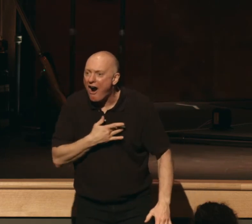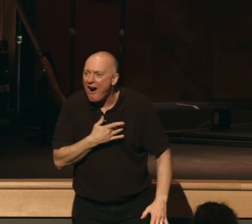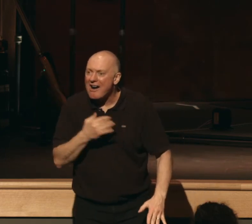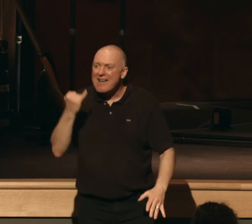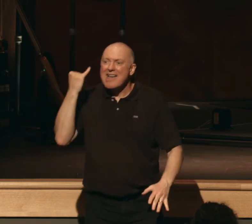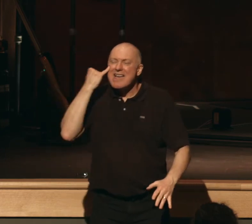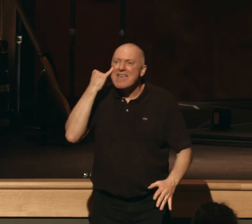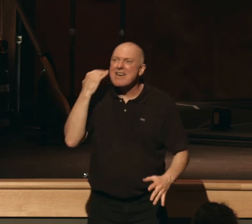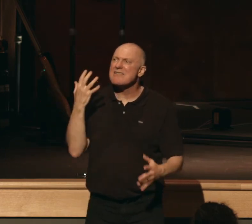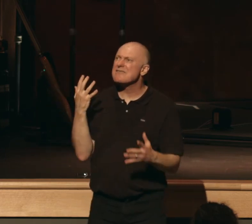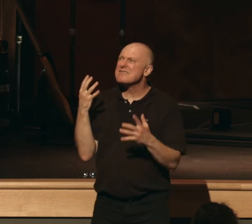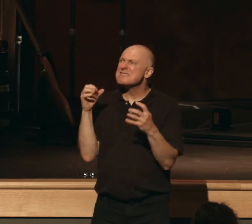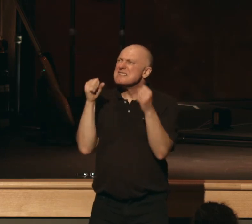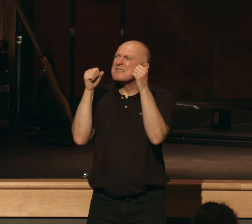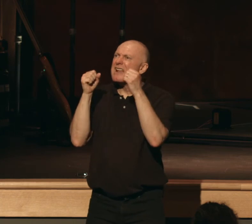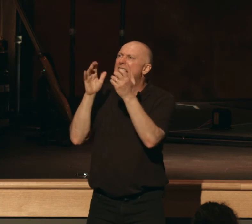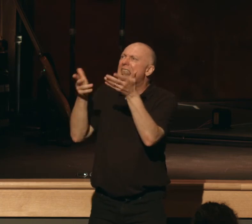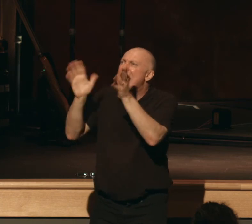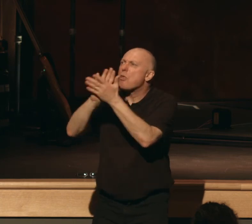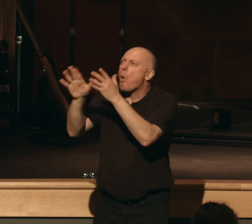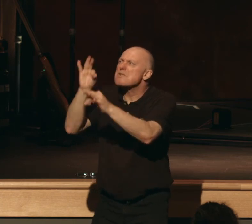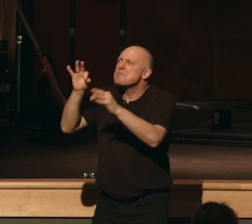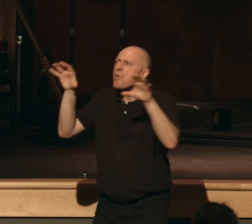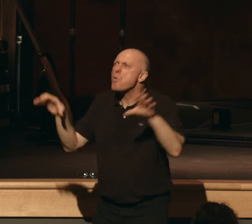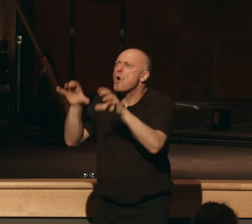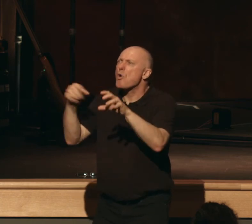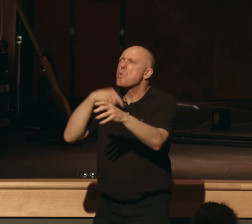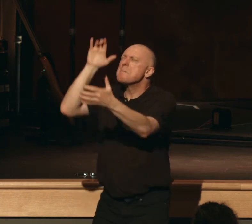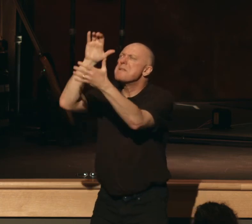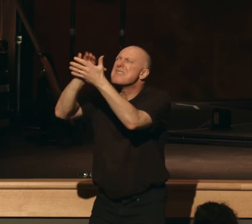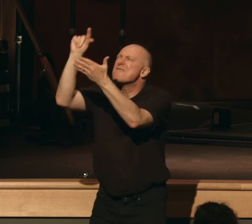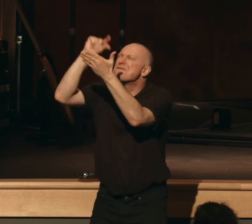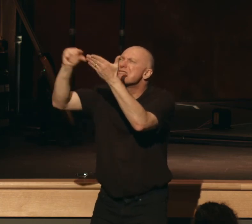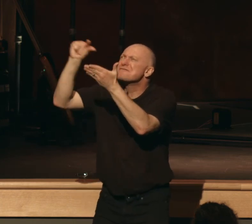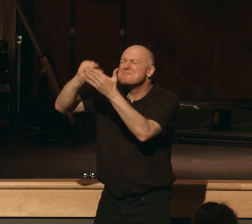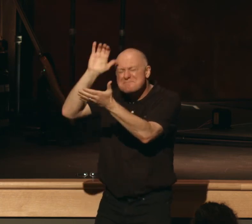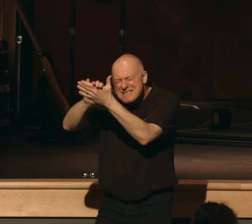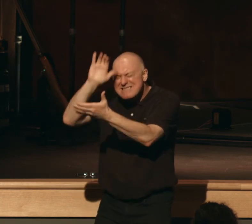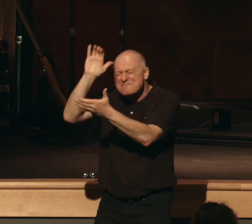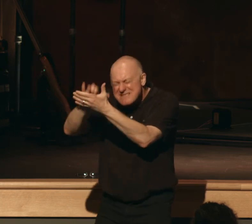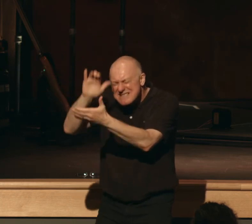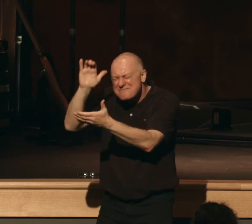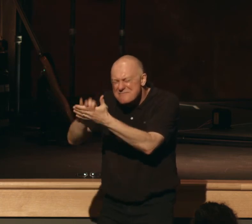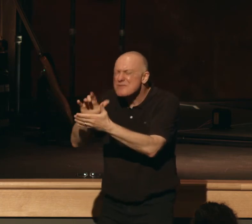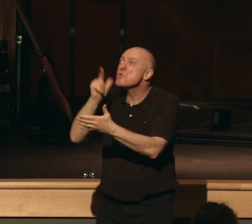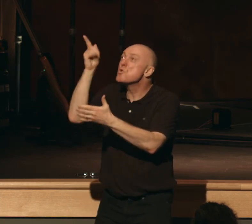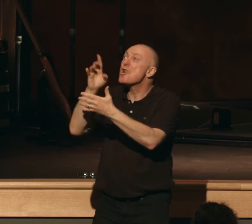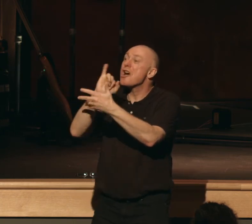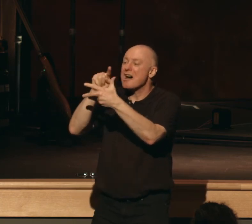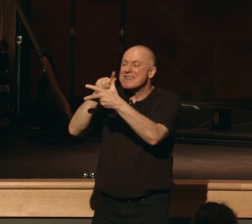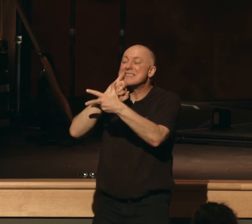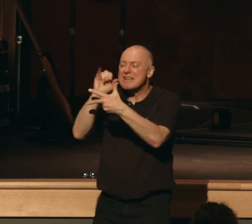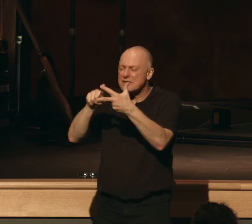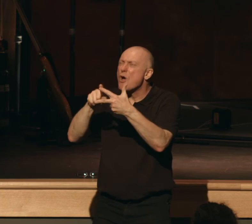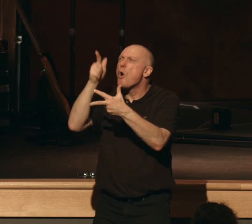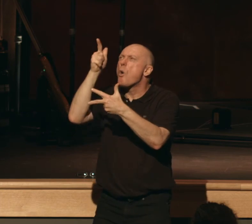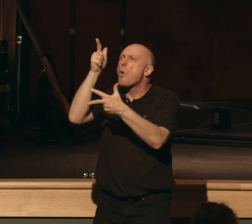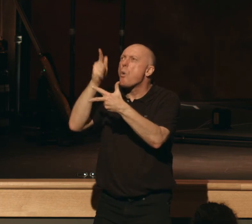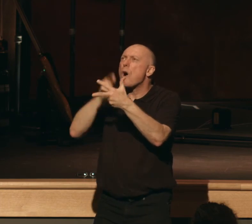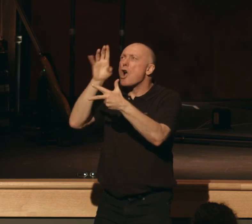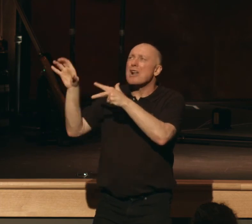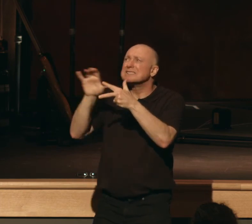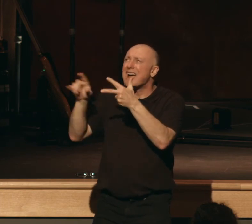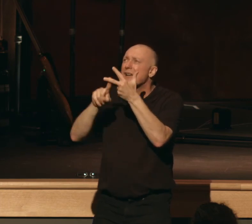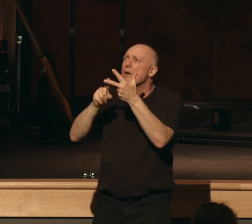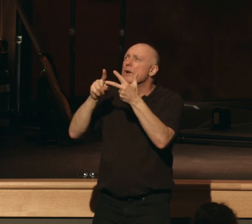opened up the channel of power and let the Spirit work as we believed verses like this, a verse about who God is, a verse about what God has done,